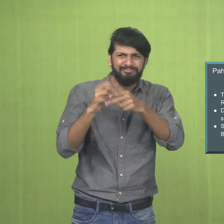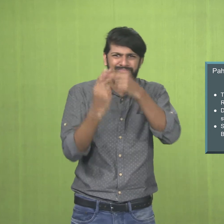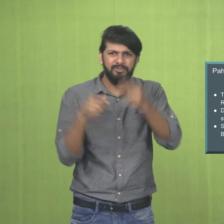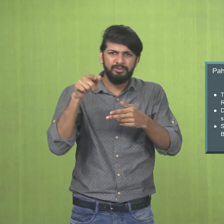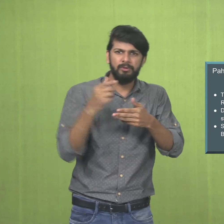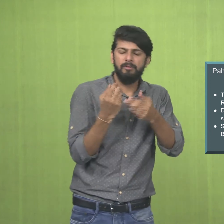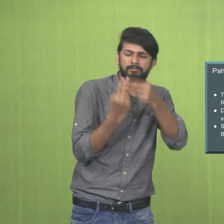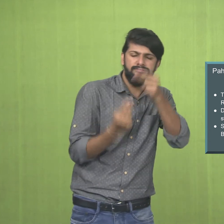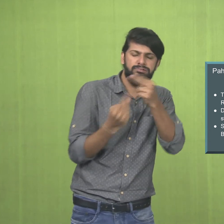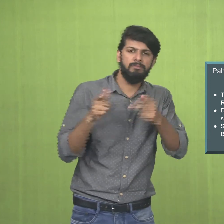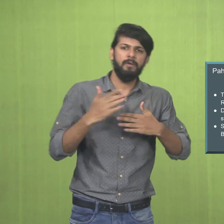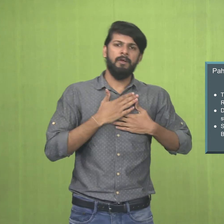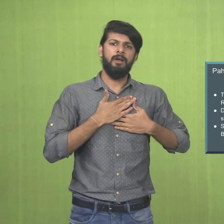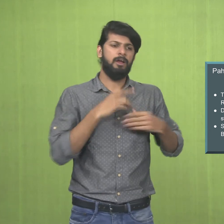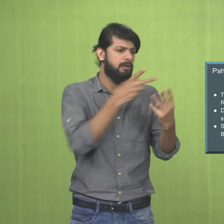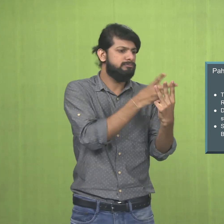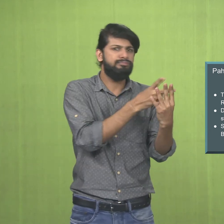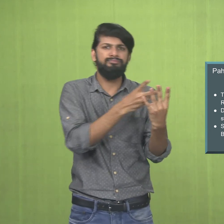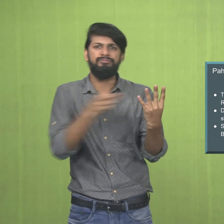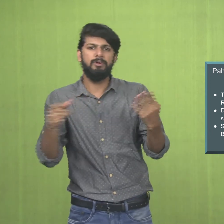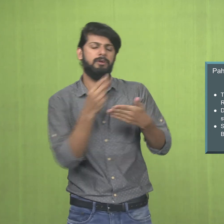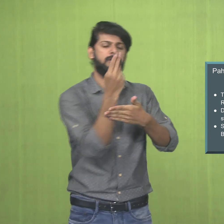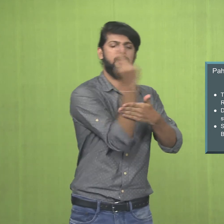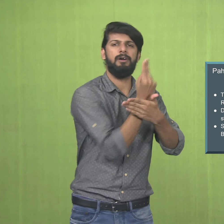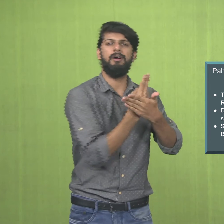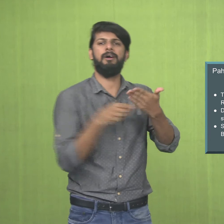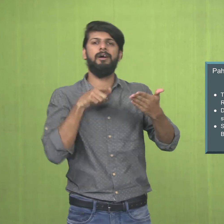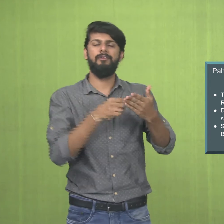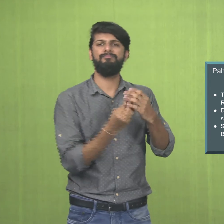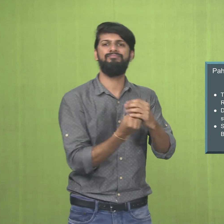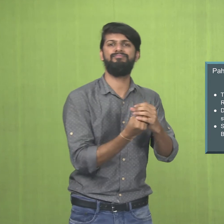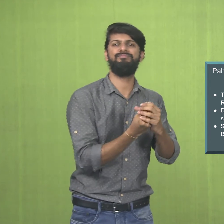of personalities, and love stories. These were popular